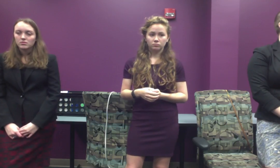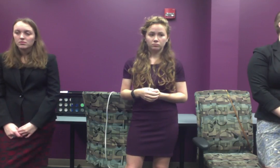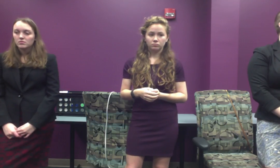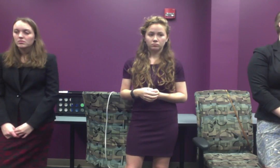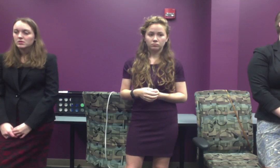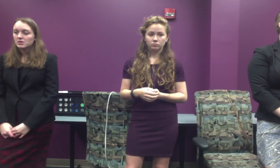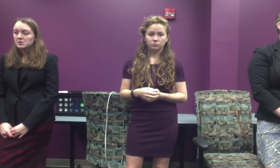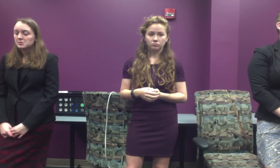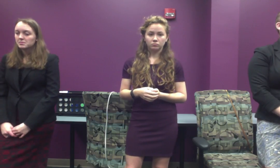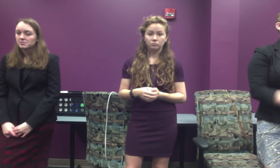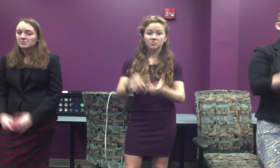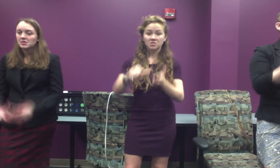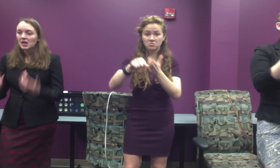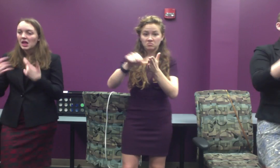printed.